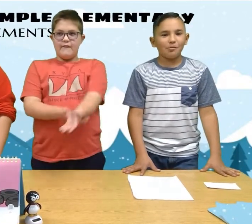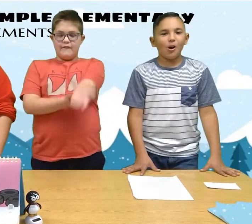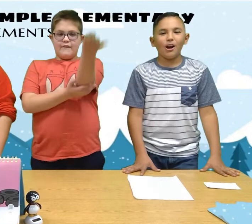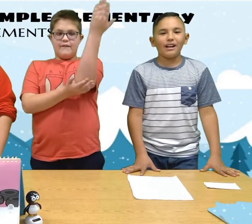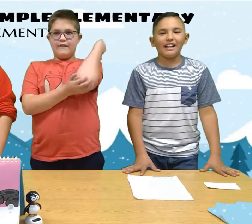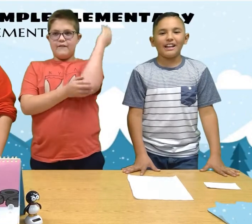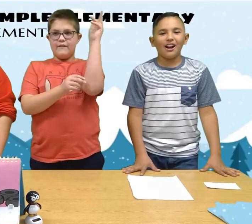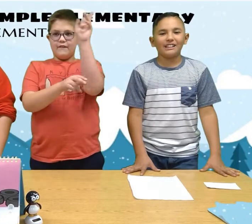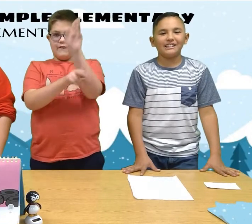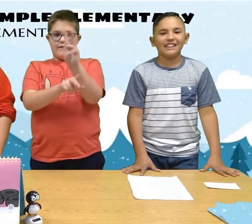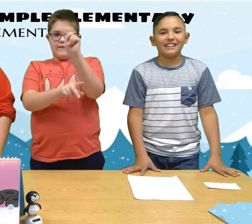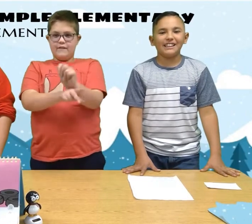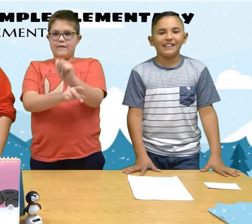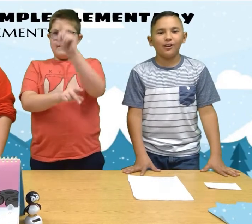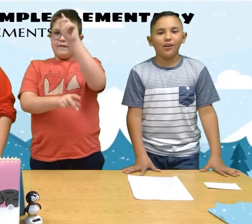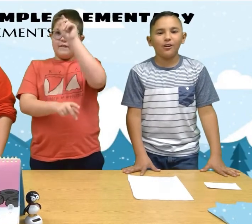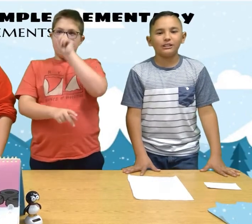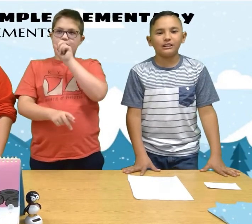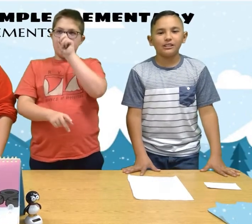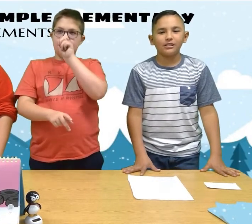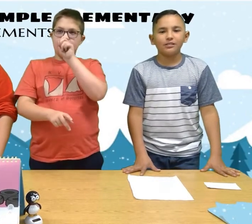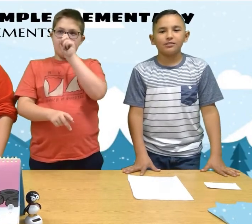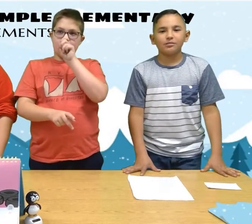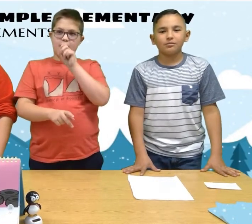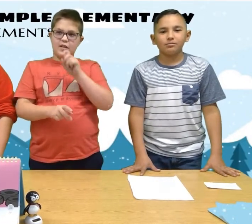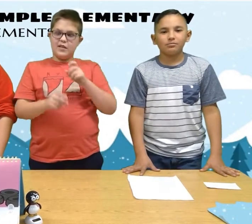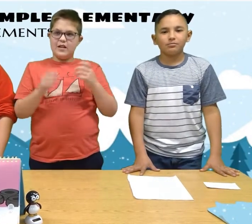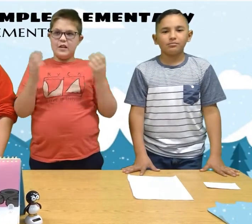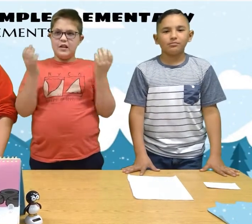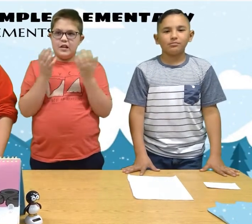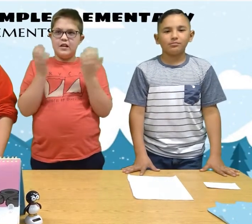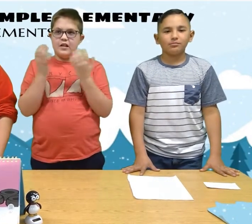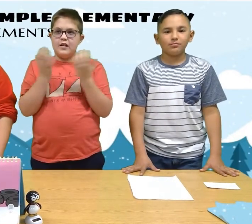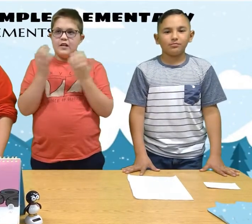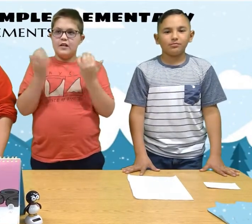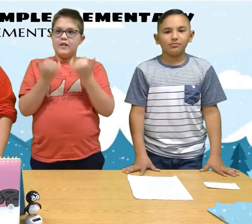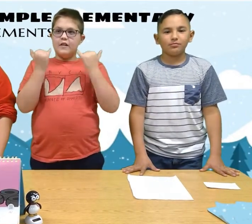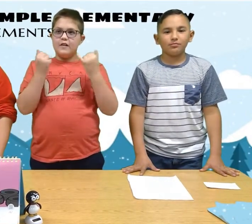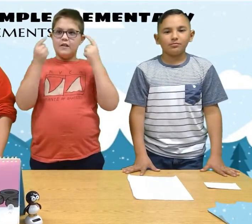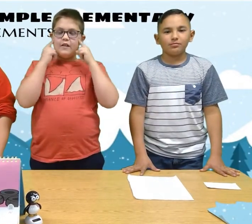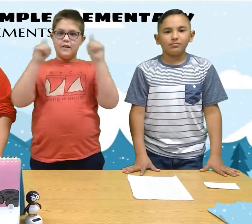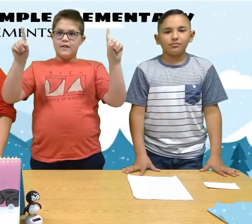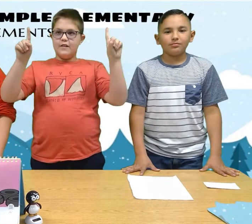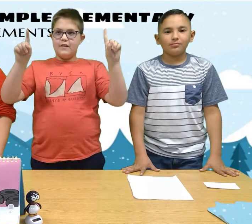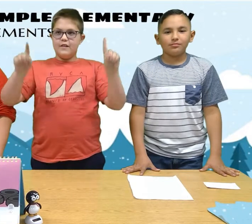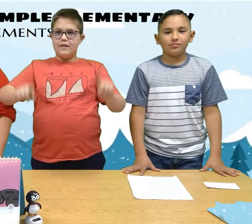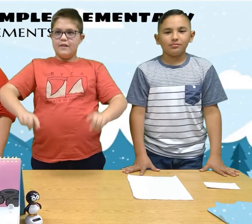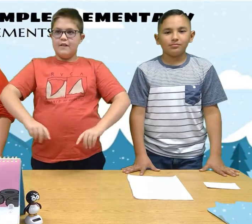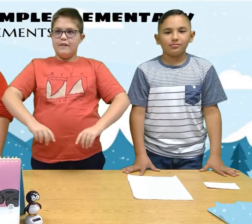Good morning, RT Eagles! Here are today's morning announcements.